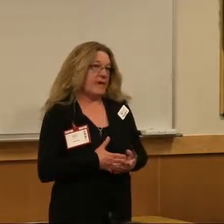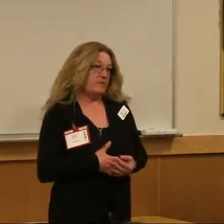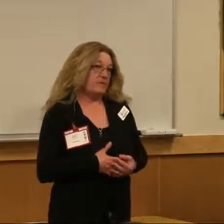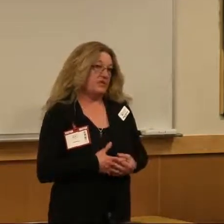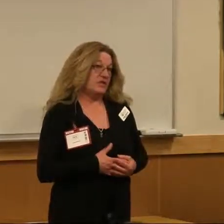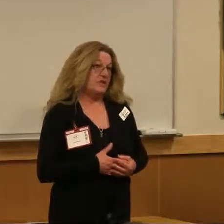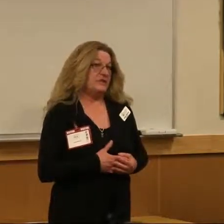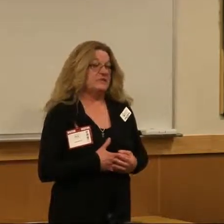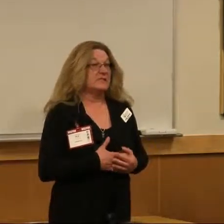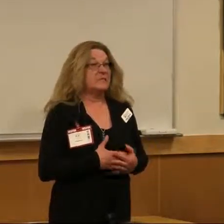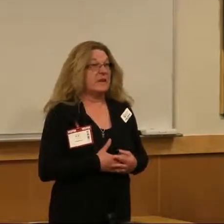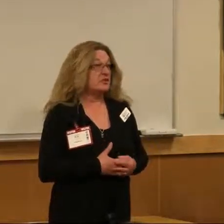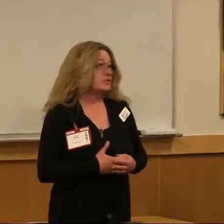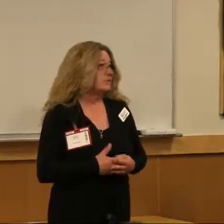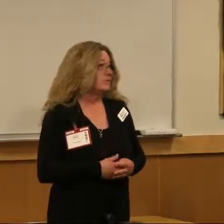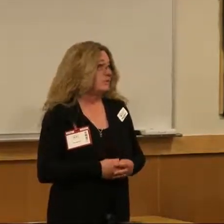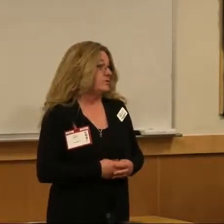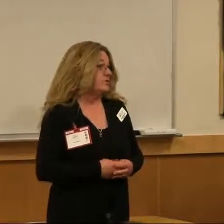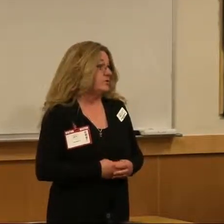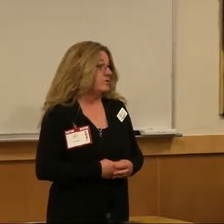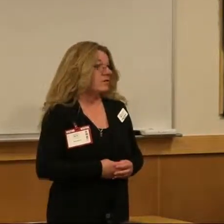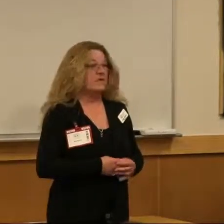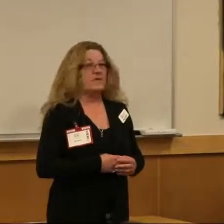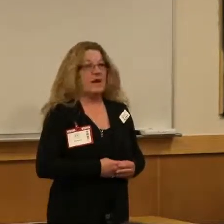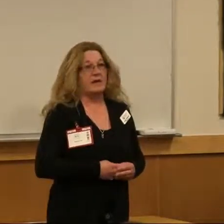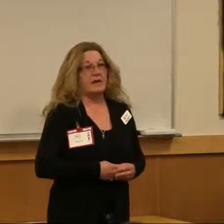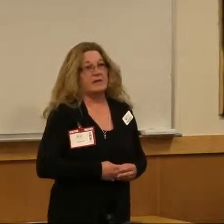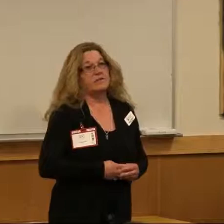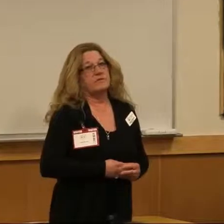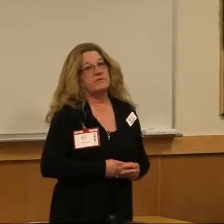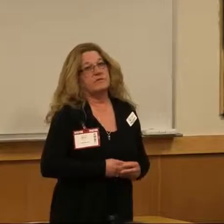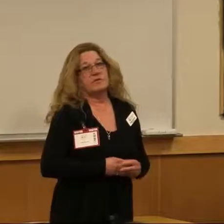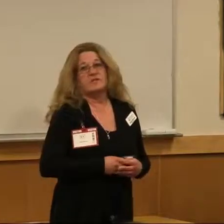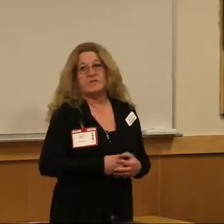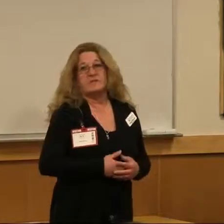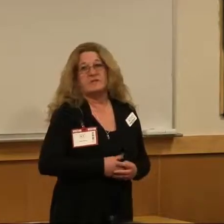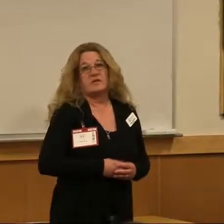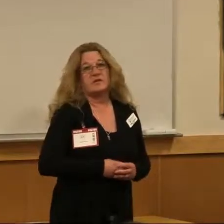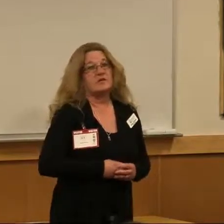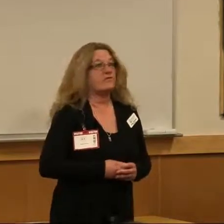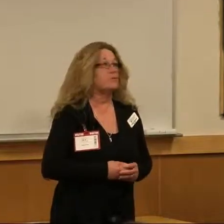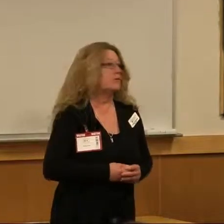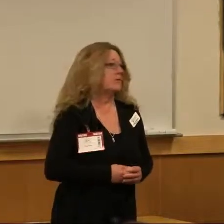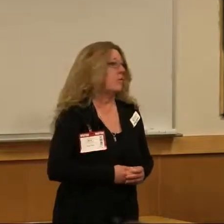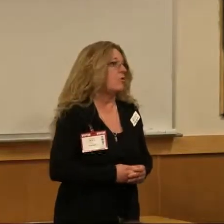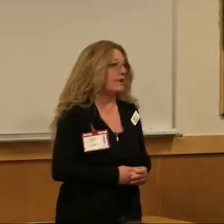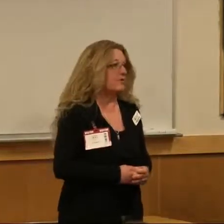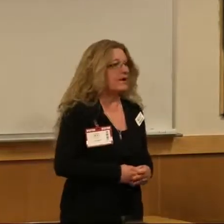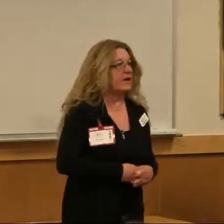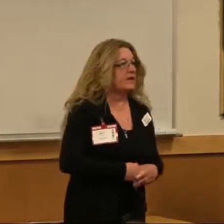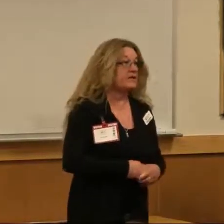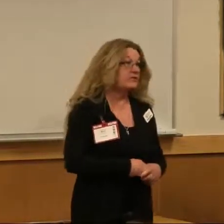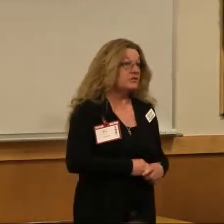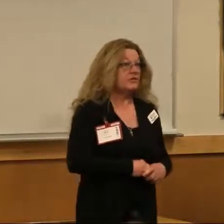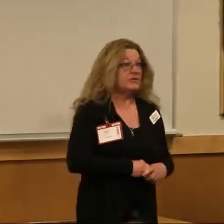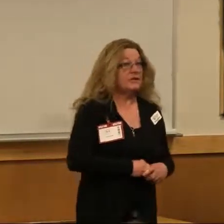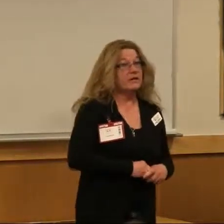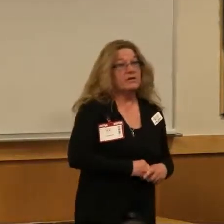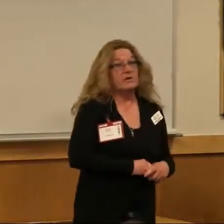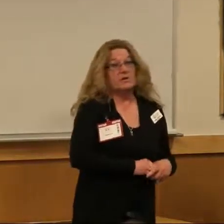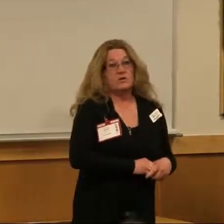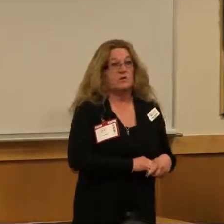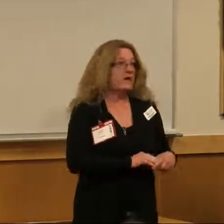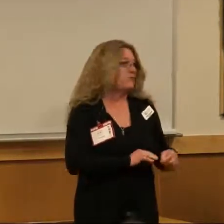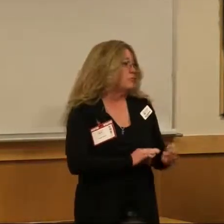discrepancy on your background check, especially abuse or fighting, there's a chance that you will never work in the home health care